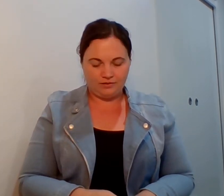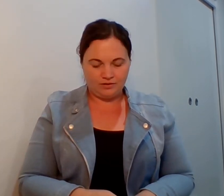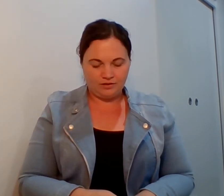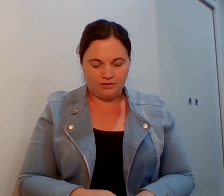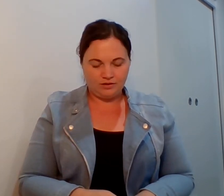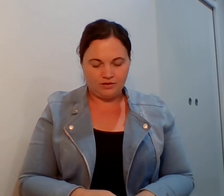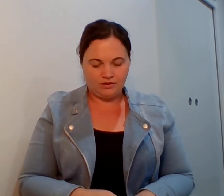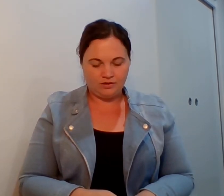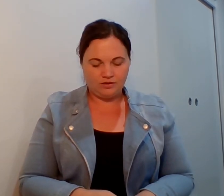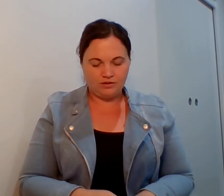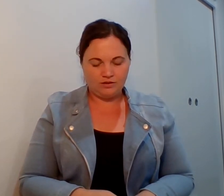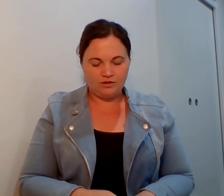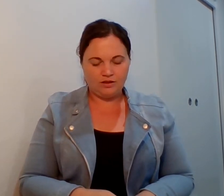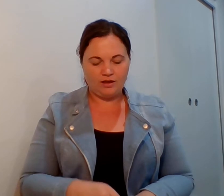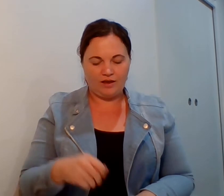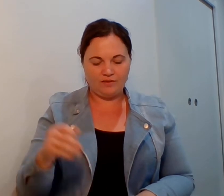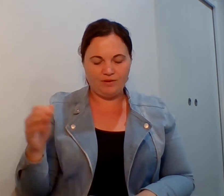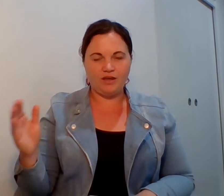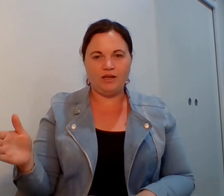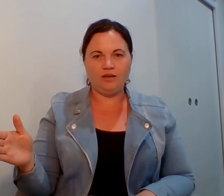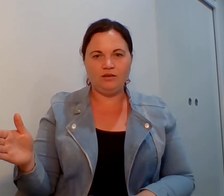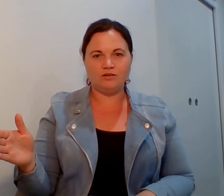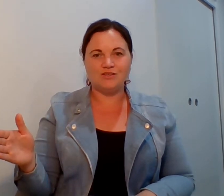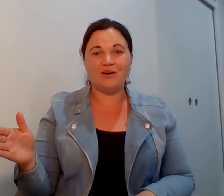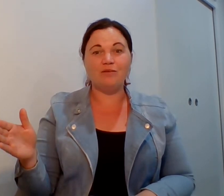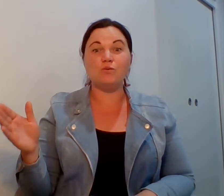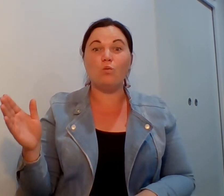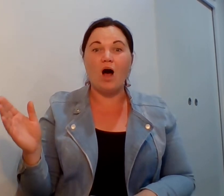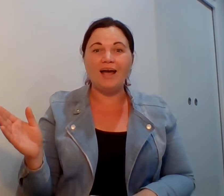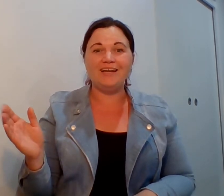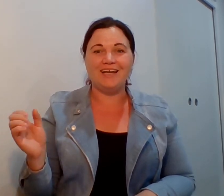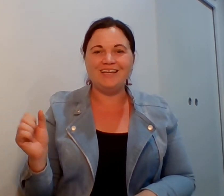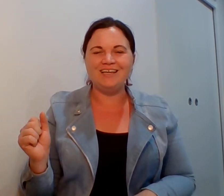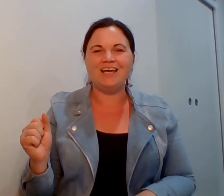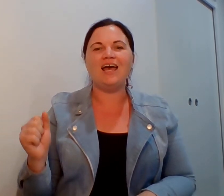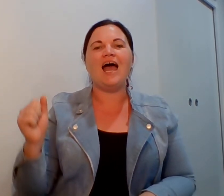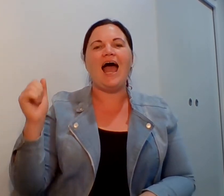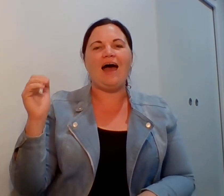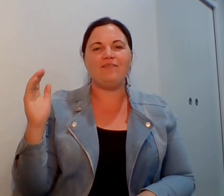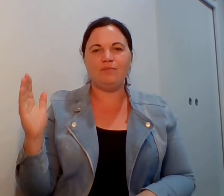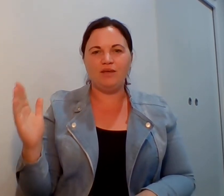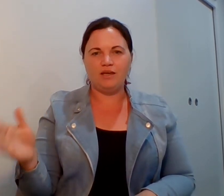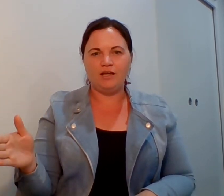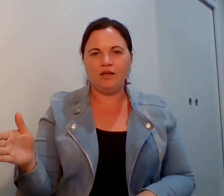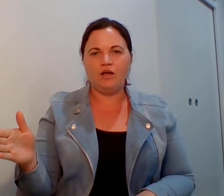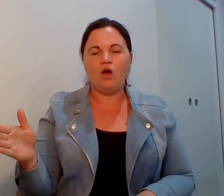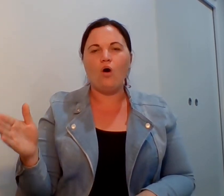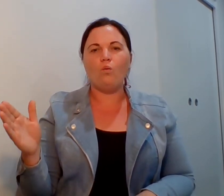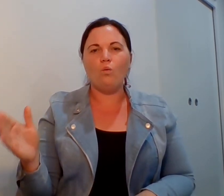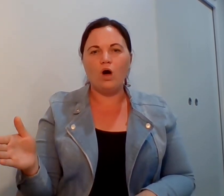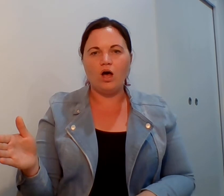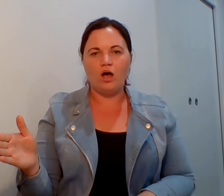Winning. At the beginning. Sorry, was whining. At the beginning. Wuhh.